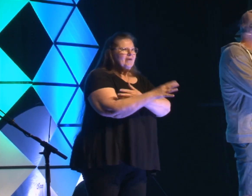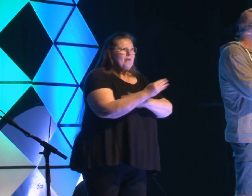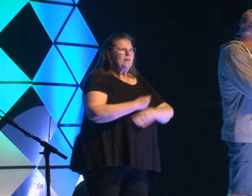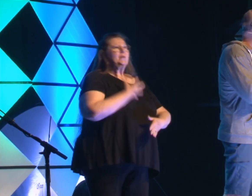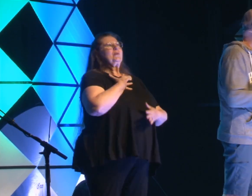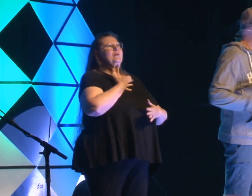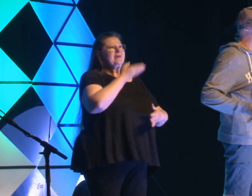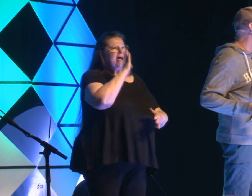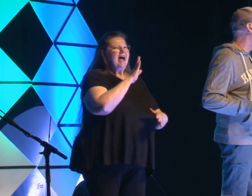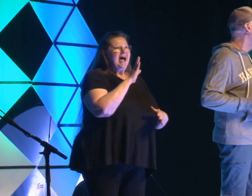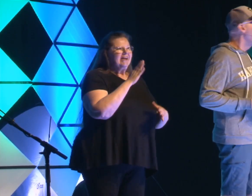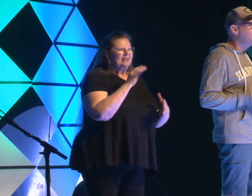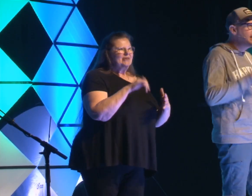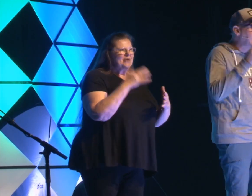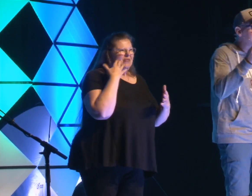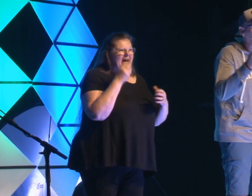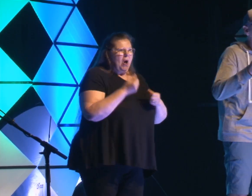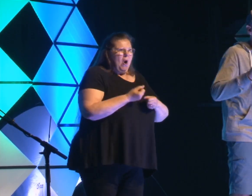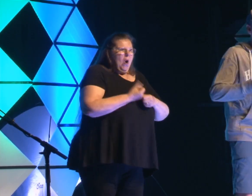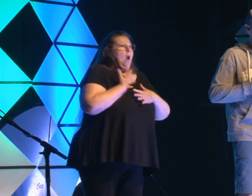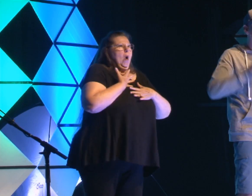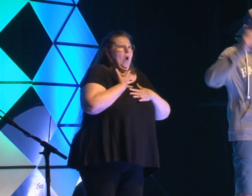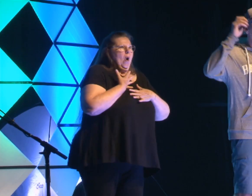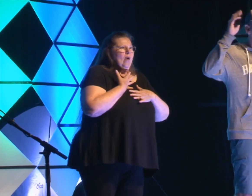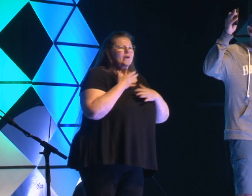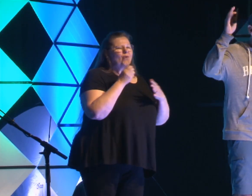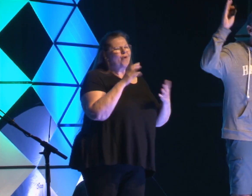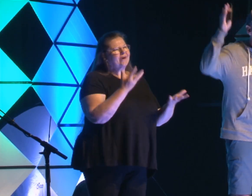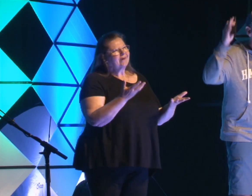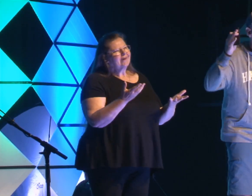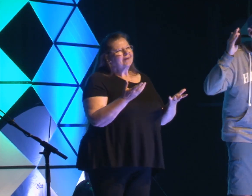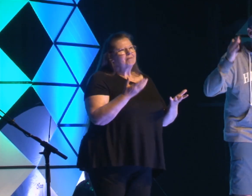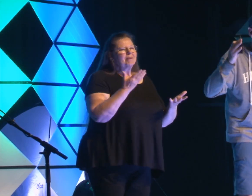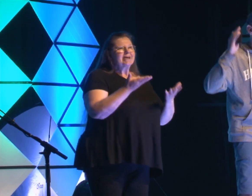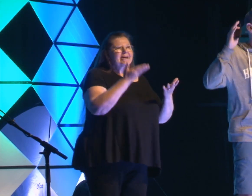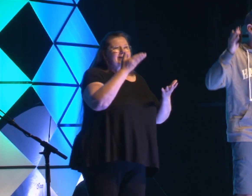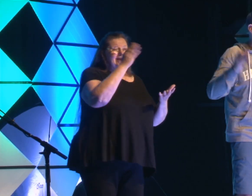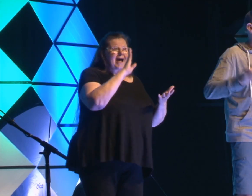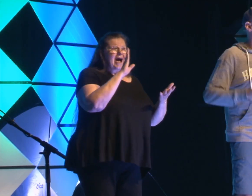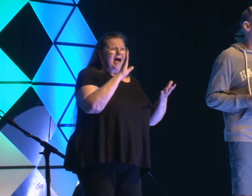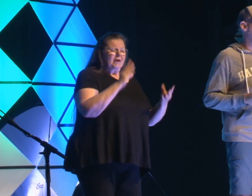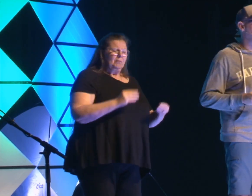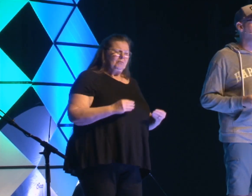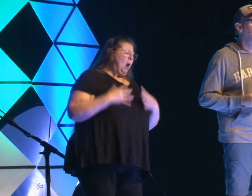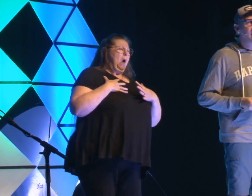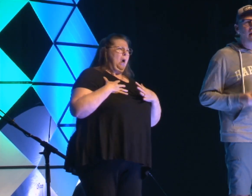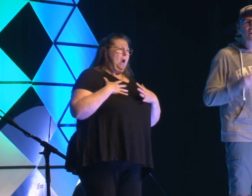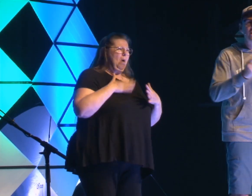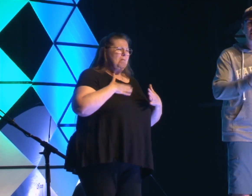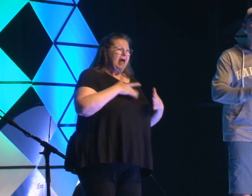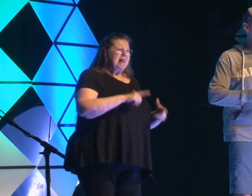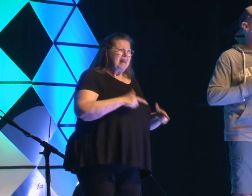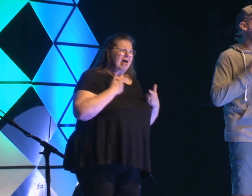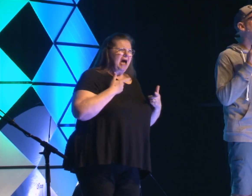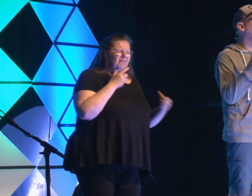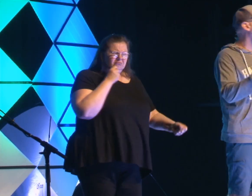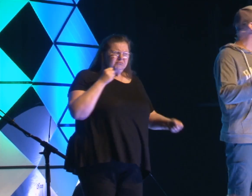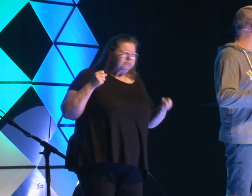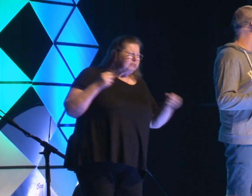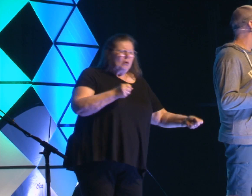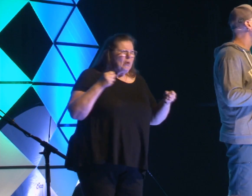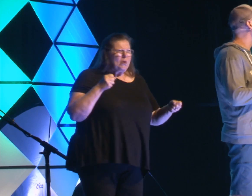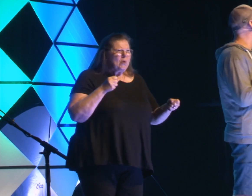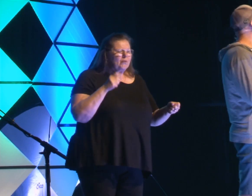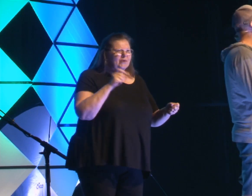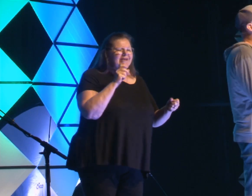up or you'd get the goosebumps, or the next time you could say, oh, God moved in my life in a powerful way, right? And we just needed another